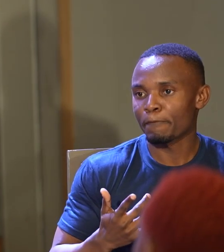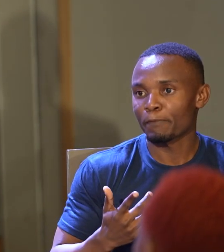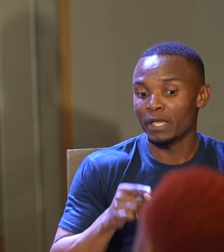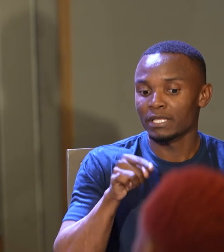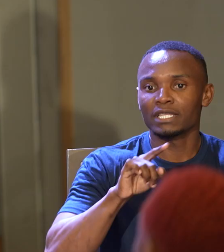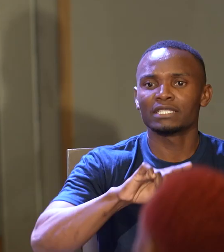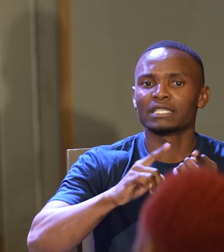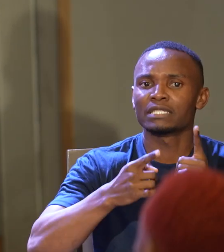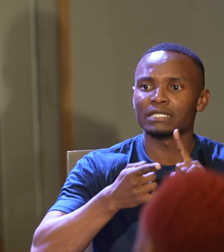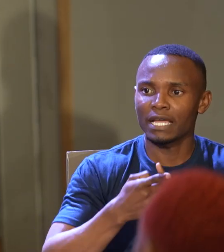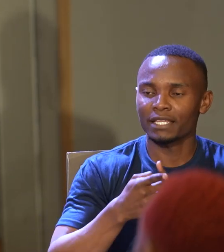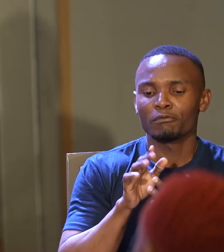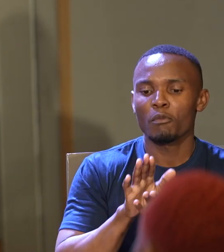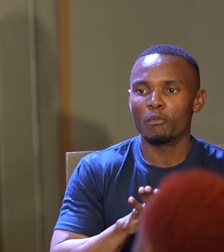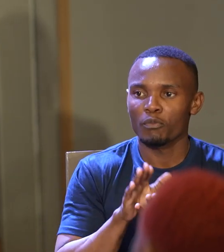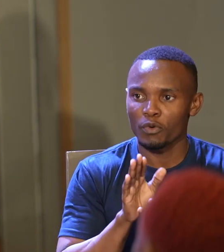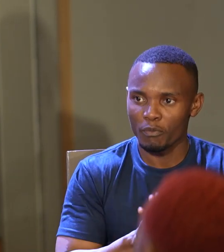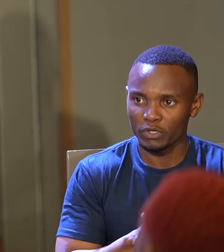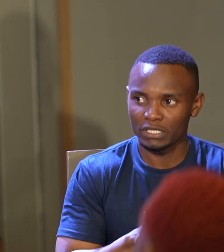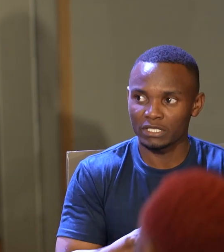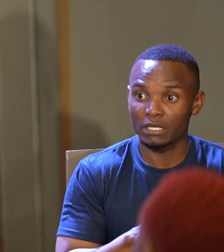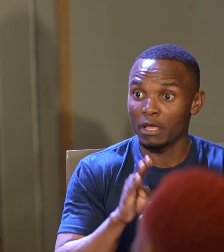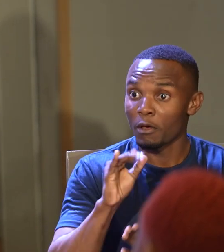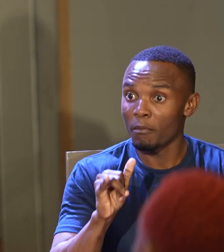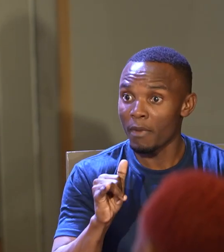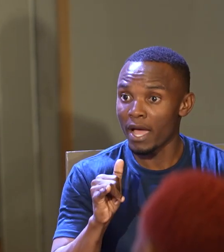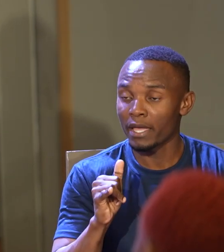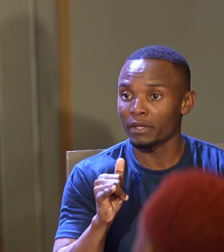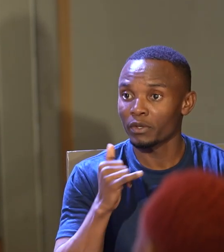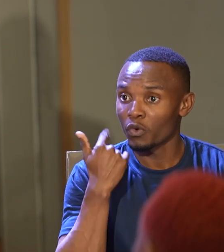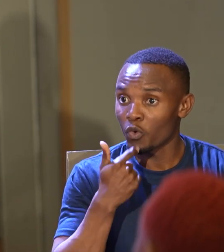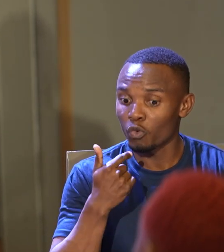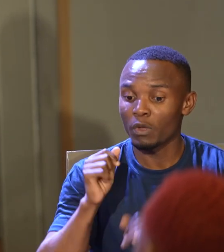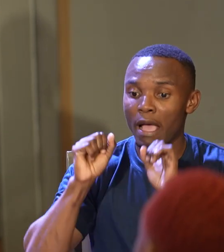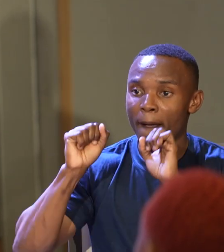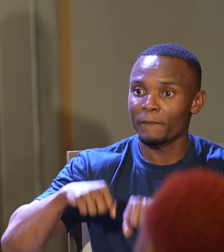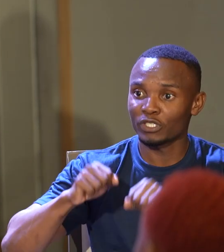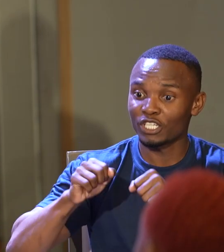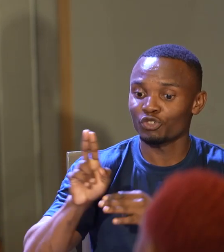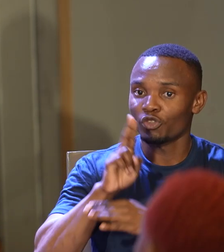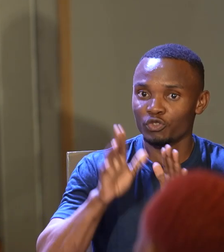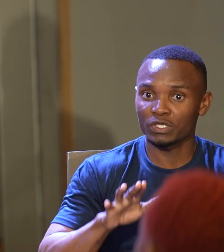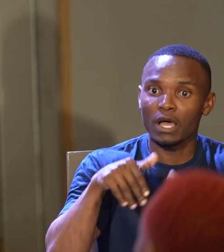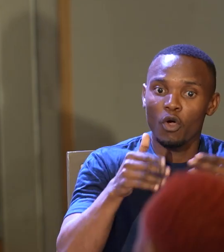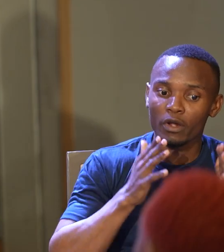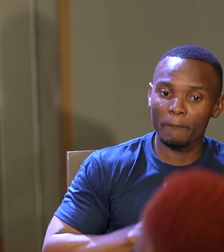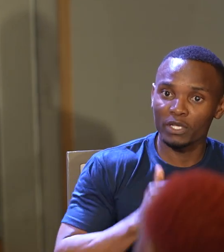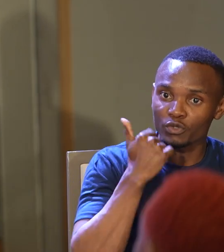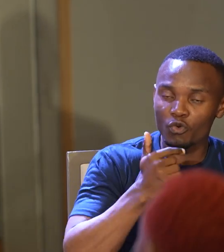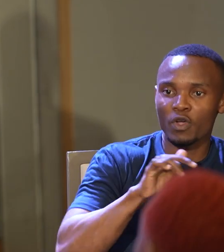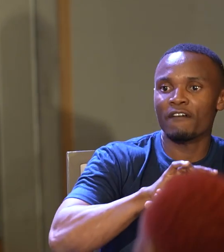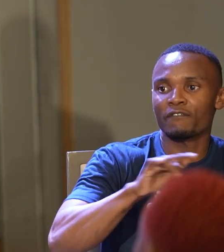this standard was proposed by a potential user or someone who is